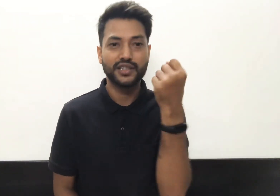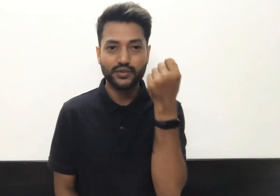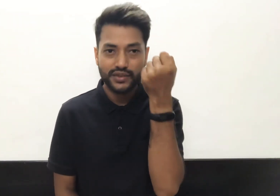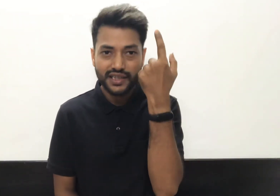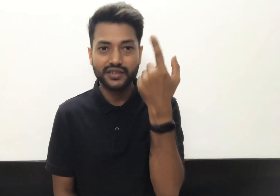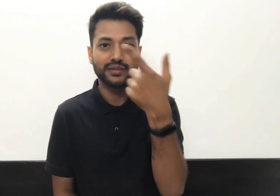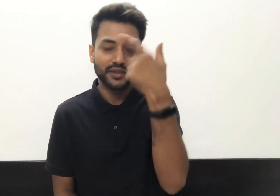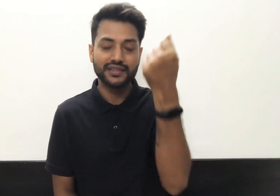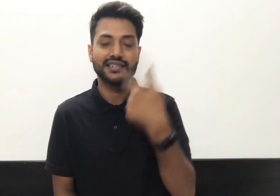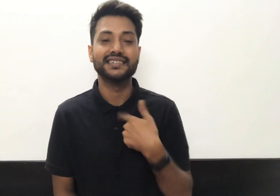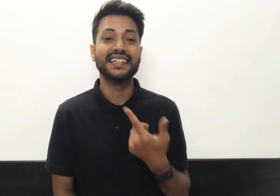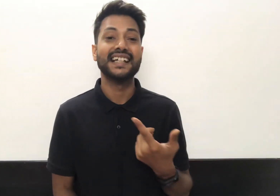integrity.